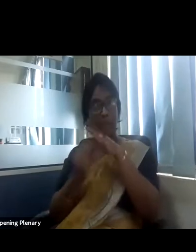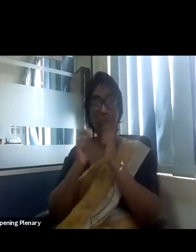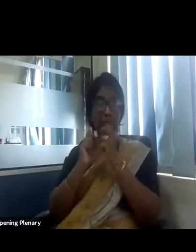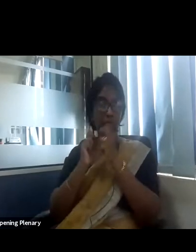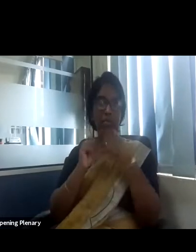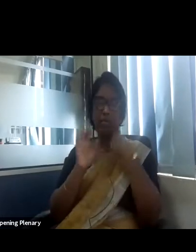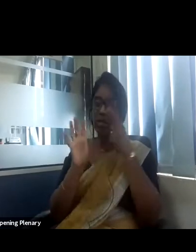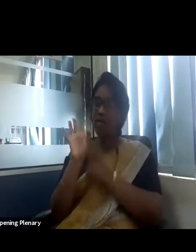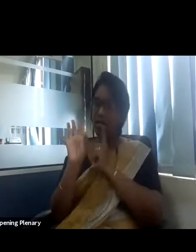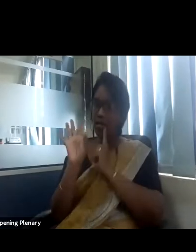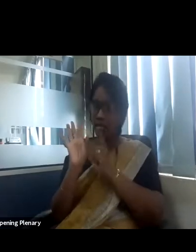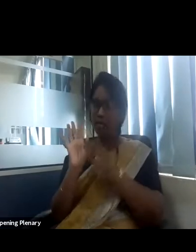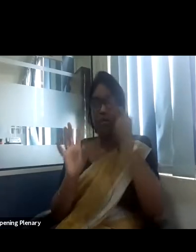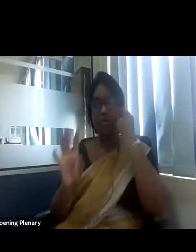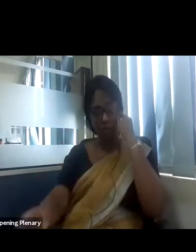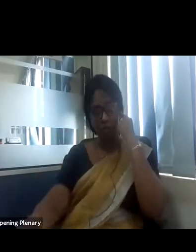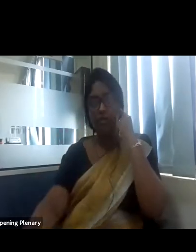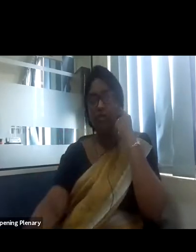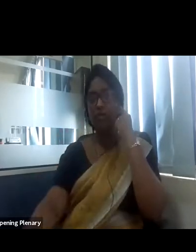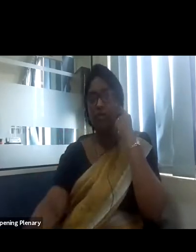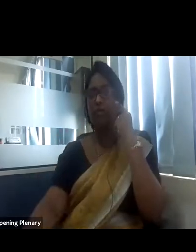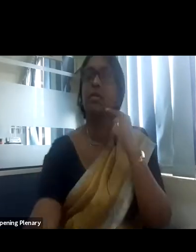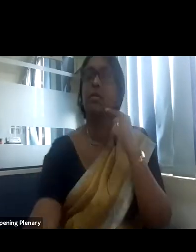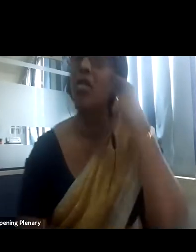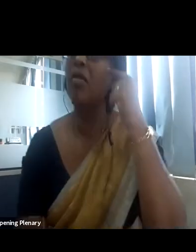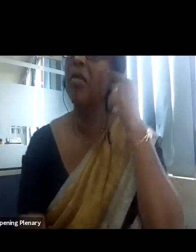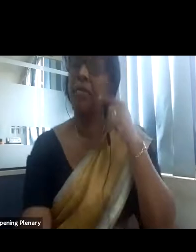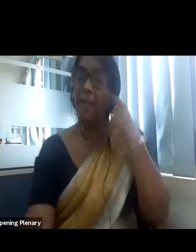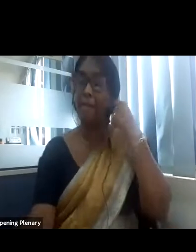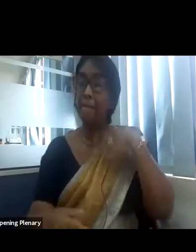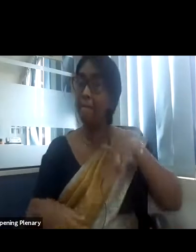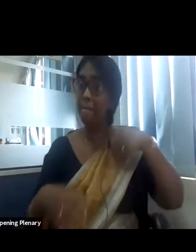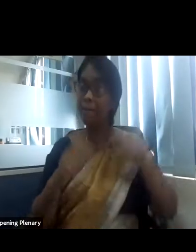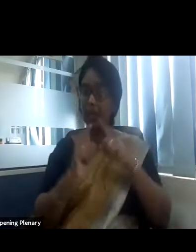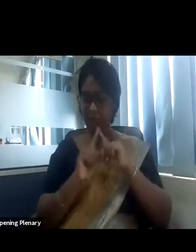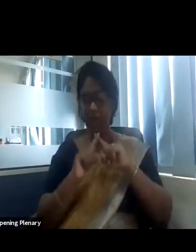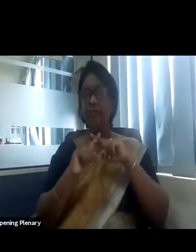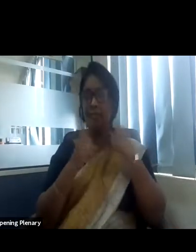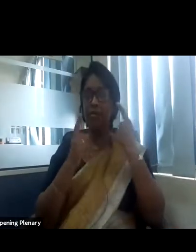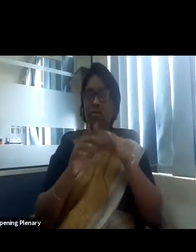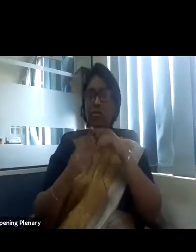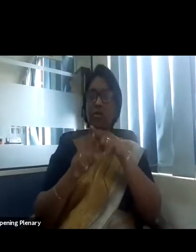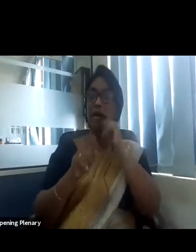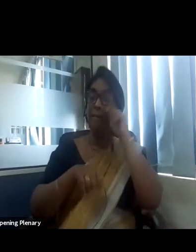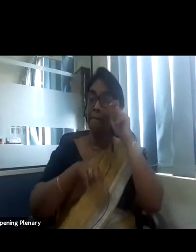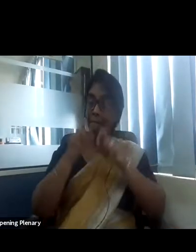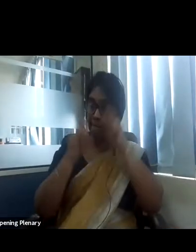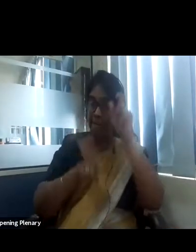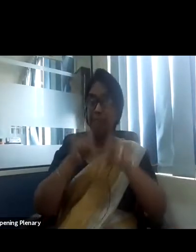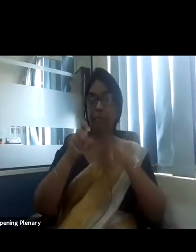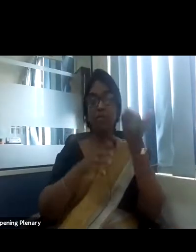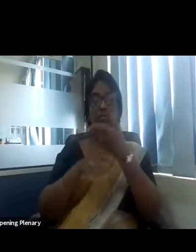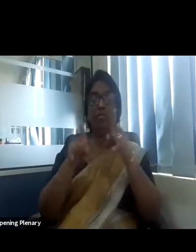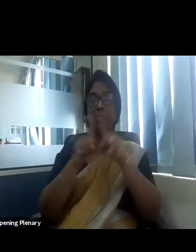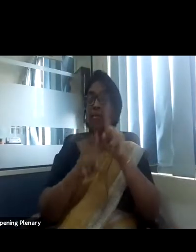shift in markets because consumers are demanding, not requesting, but demanding and insisting